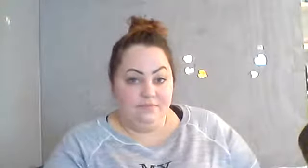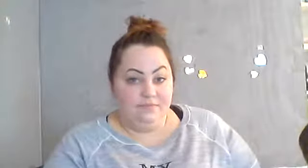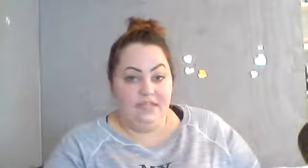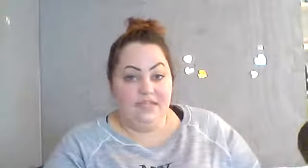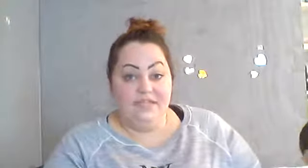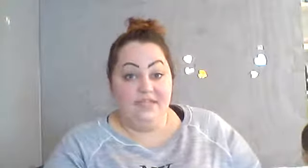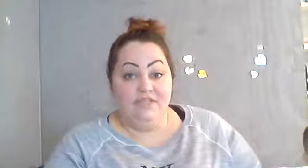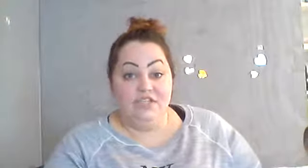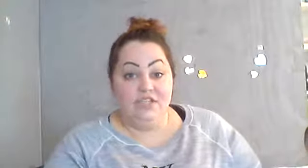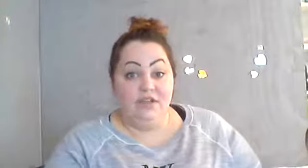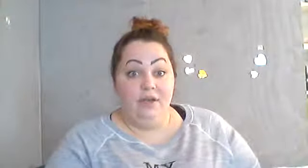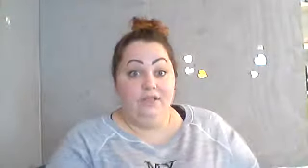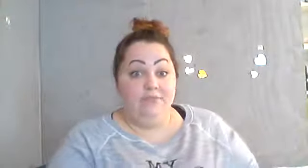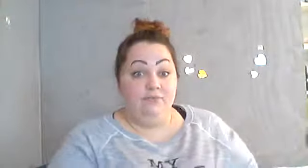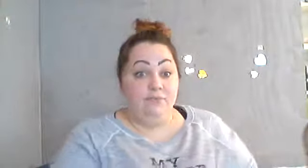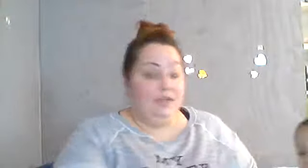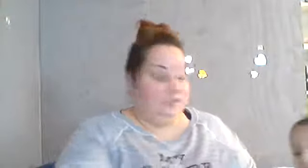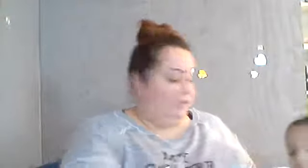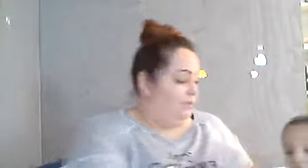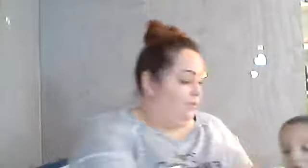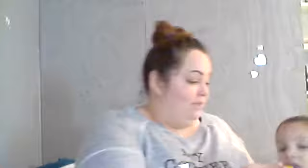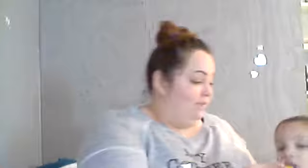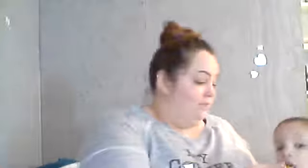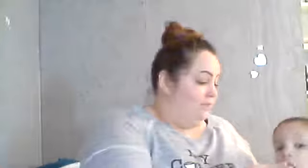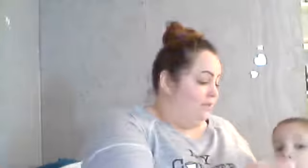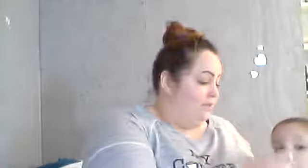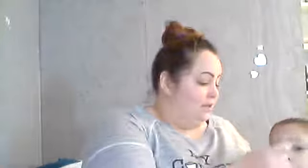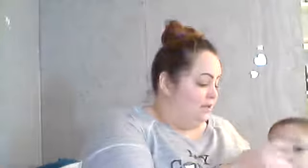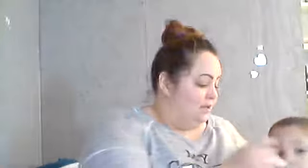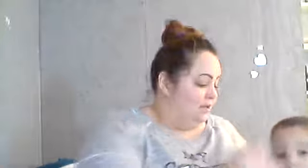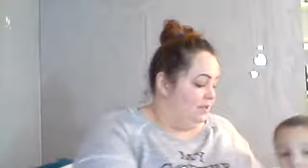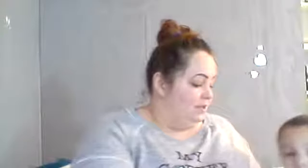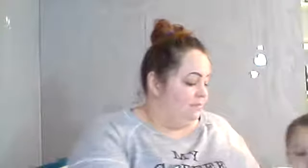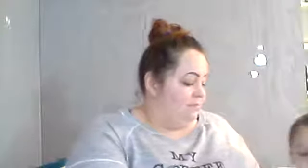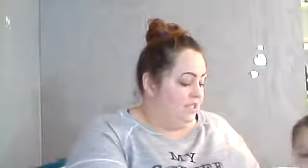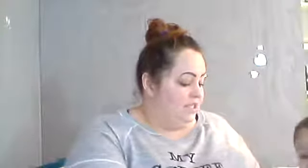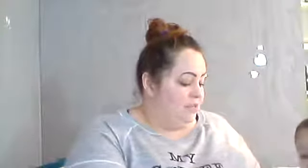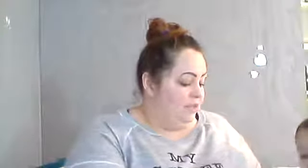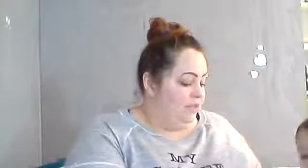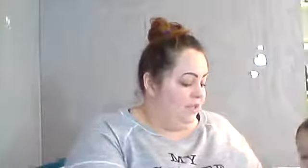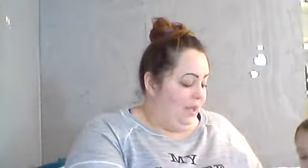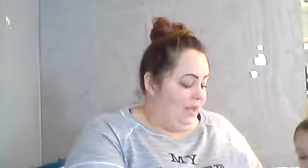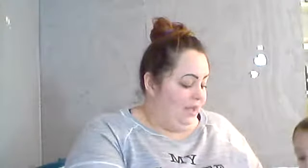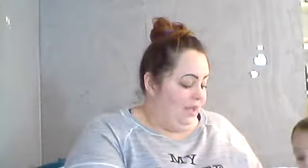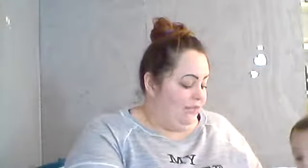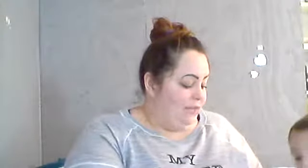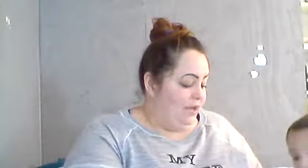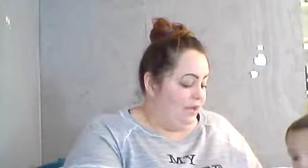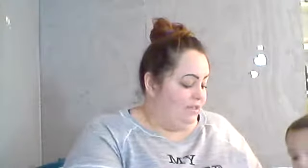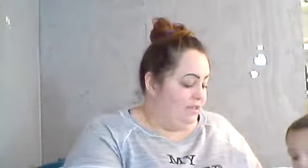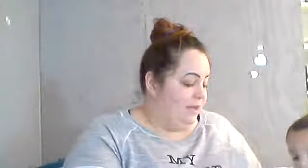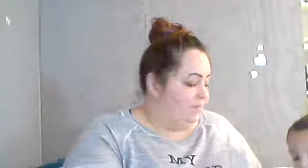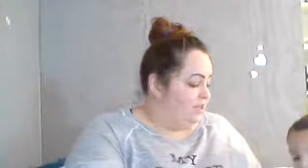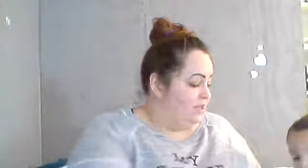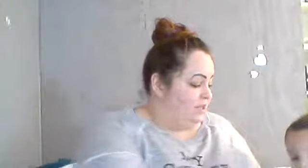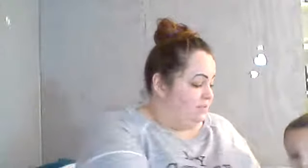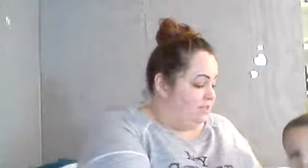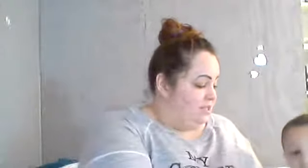He doesn't get vegetarianism from me, I'll tell you what. And he's perfectly happy to have some crackers, some applesauce, and some cheese